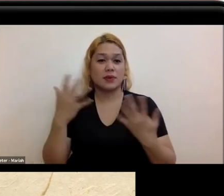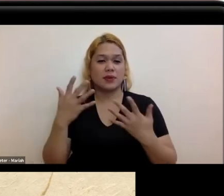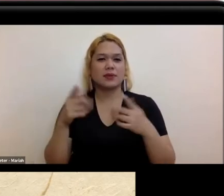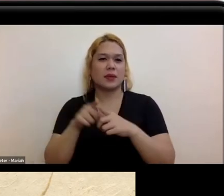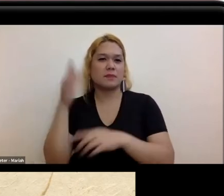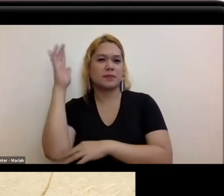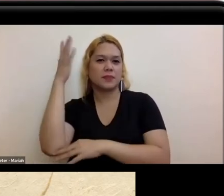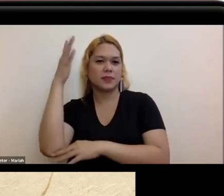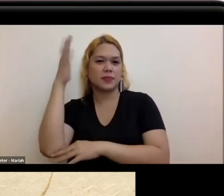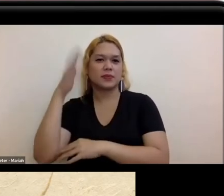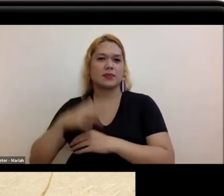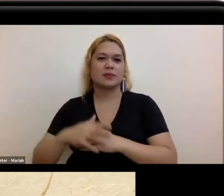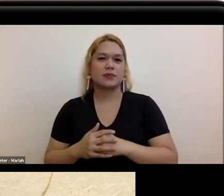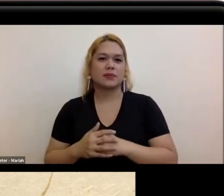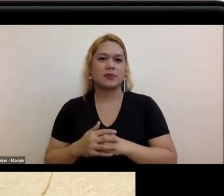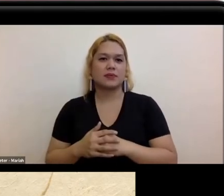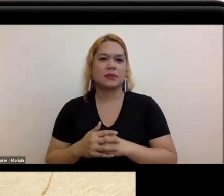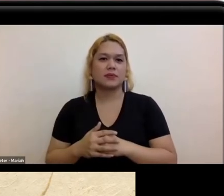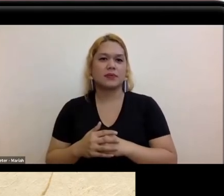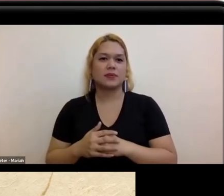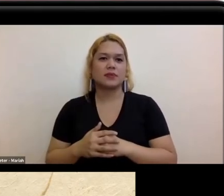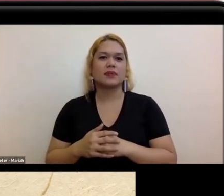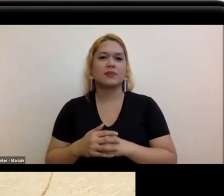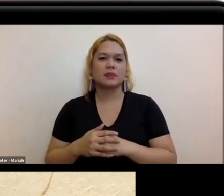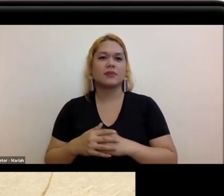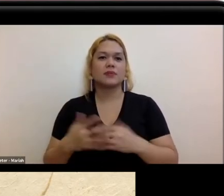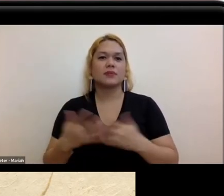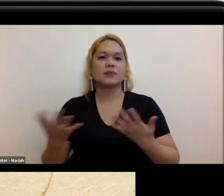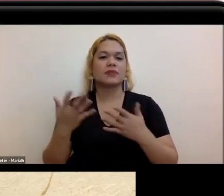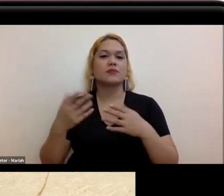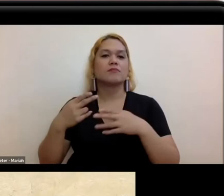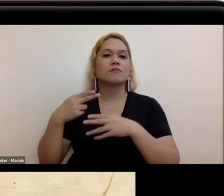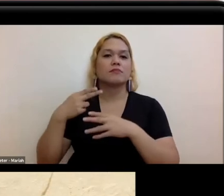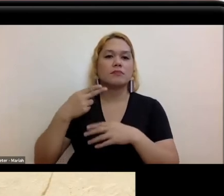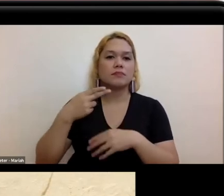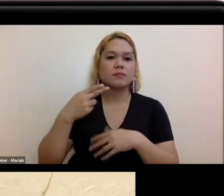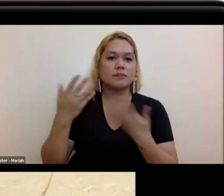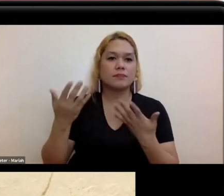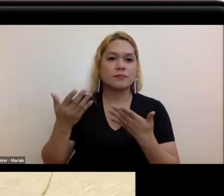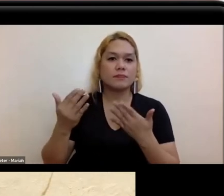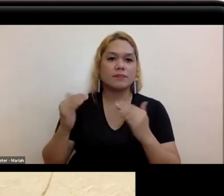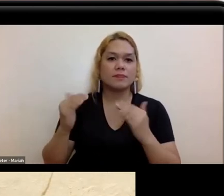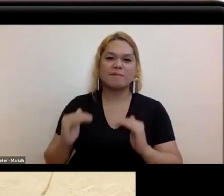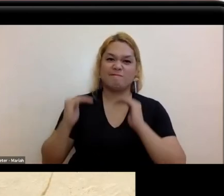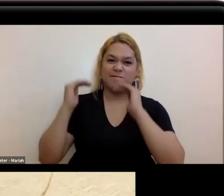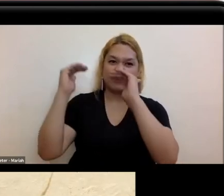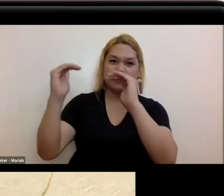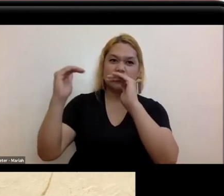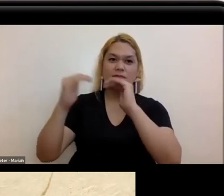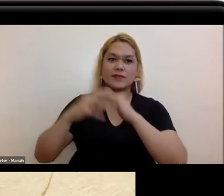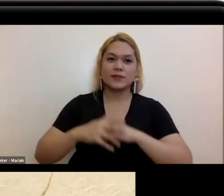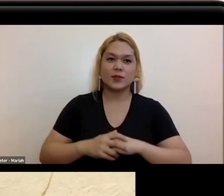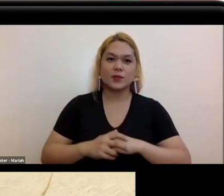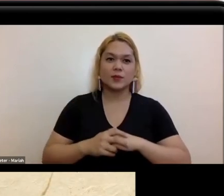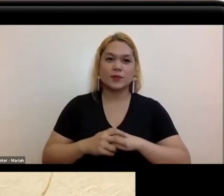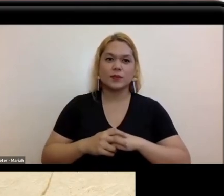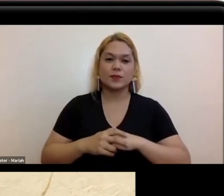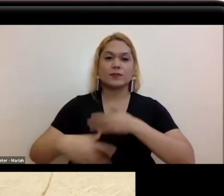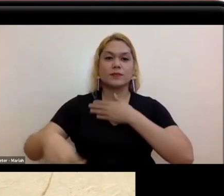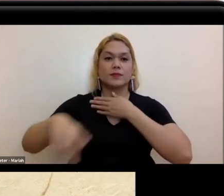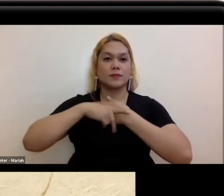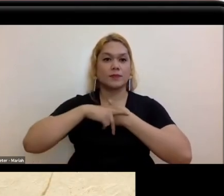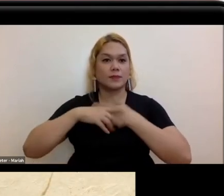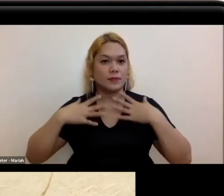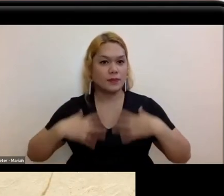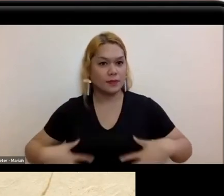Armstrong in your momentary lift-off, that permanent spacesuit you wear in the aftermath